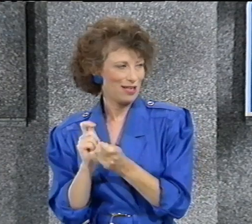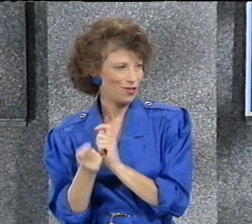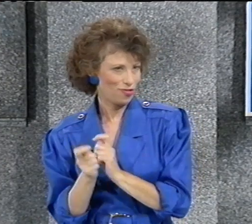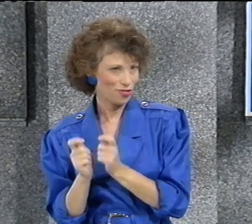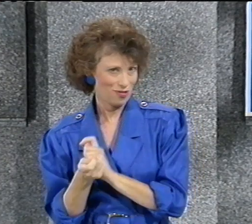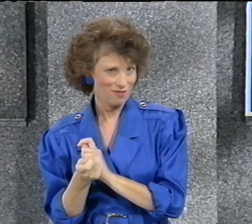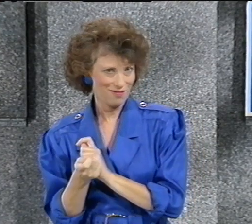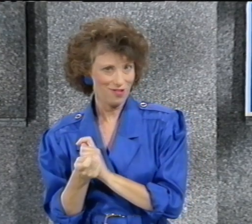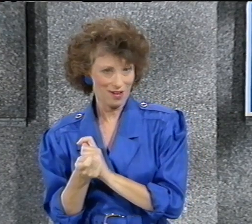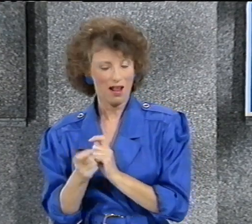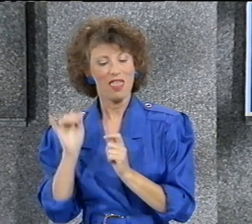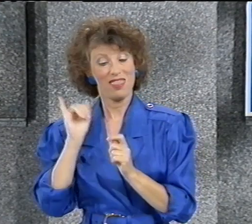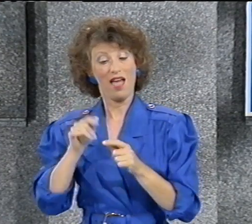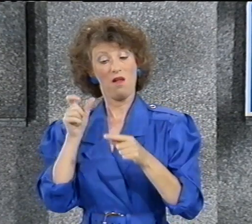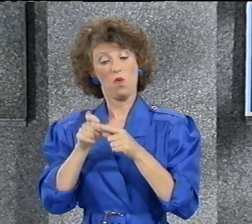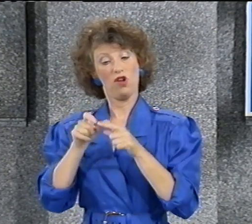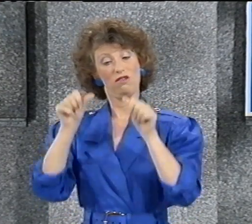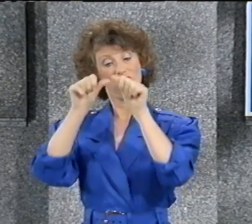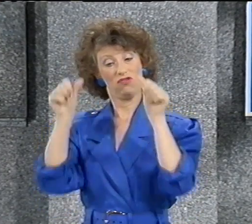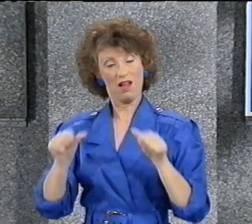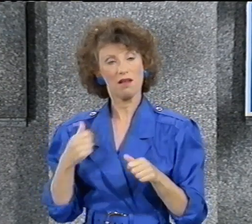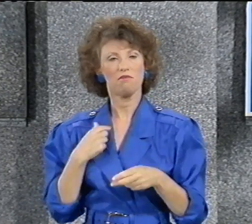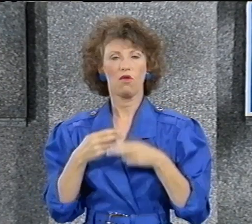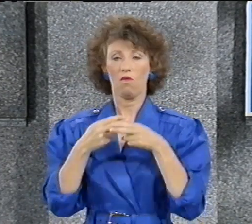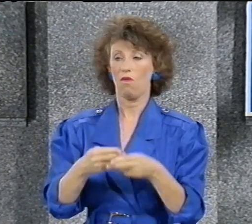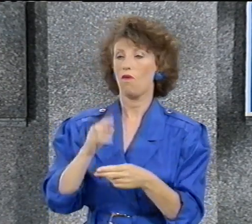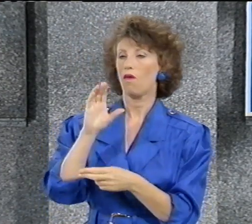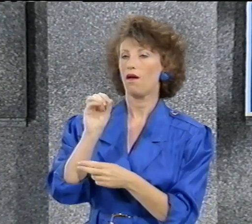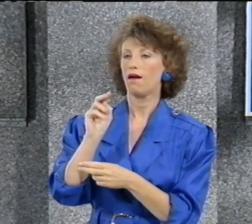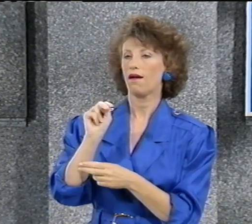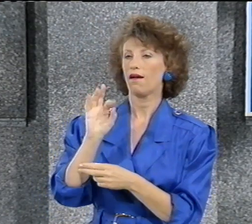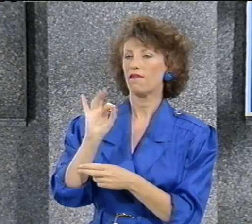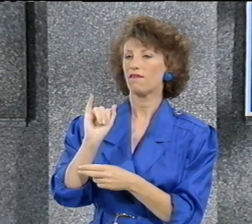Remember, I refer to word shapes as configurations.